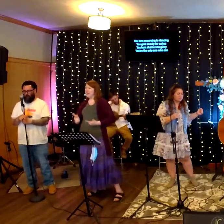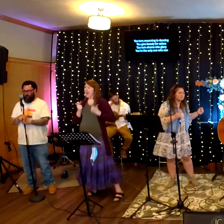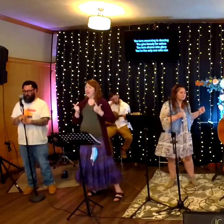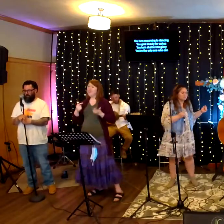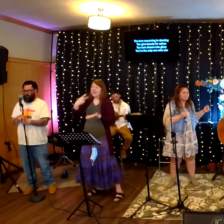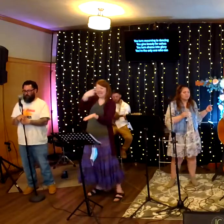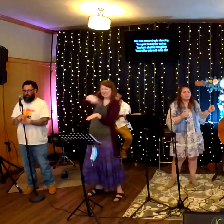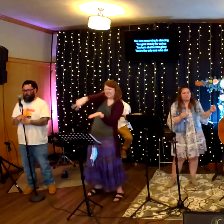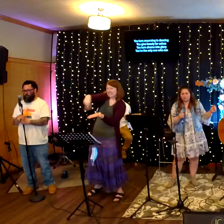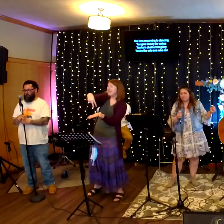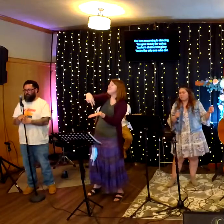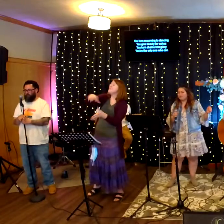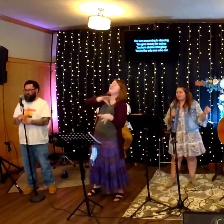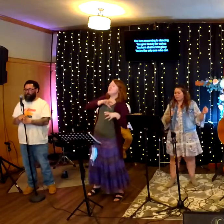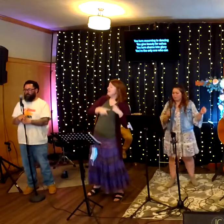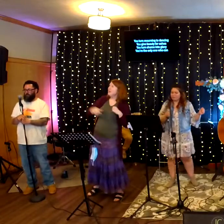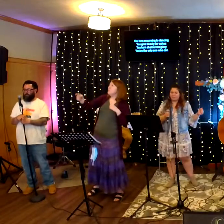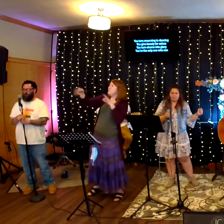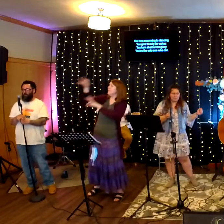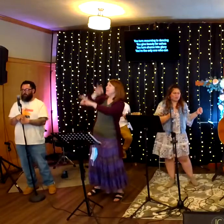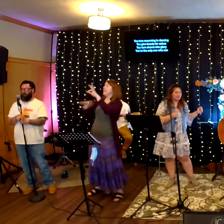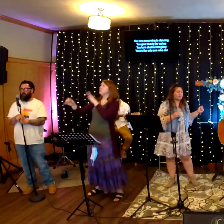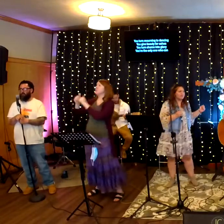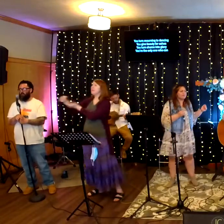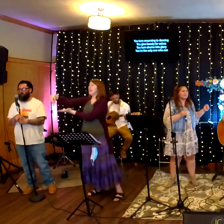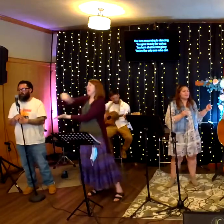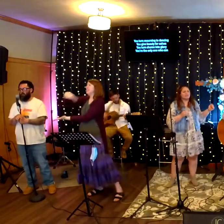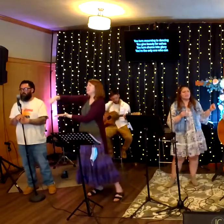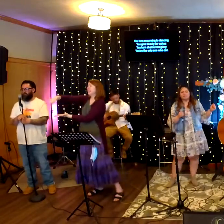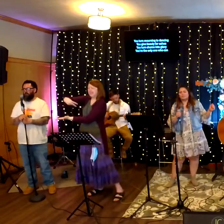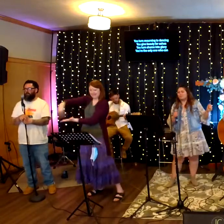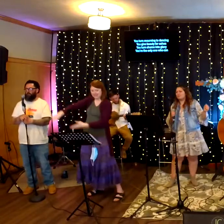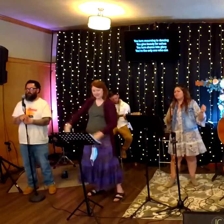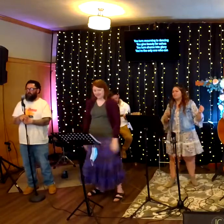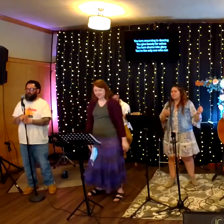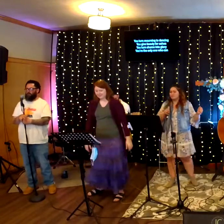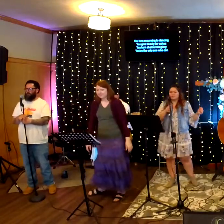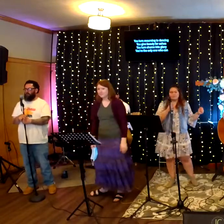Resurrection and the blood of the King that wash away our sins.